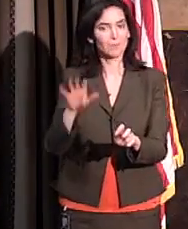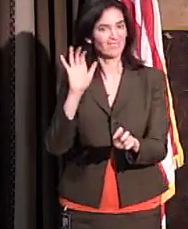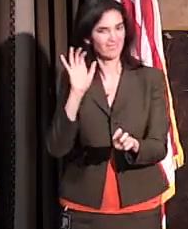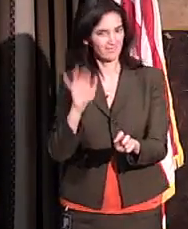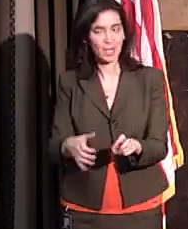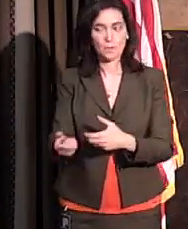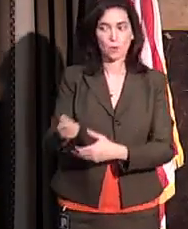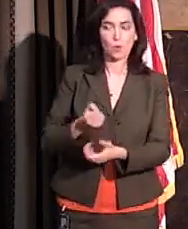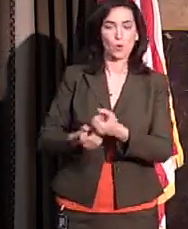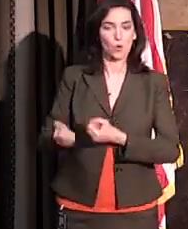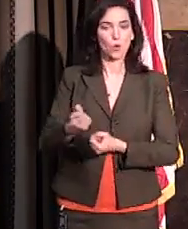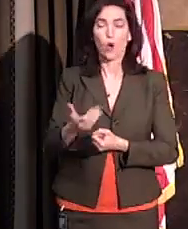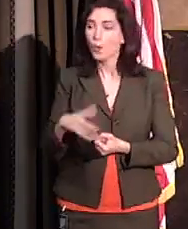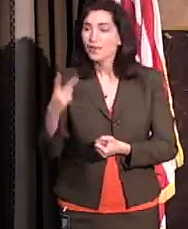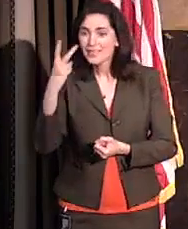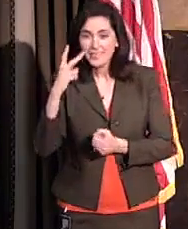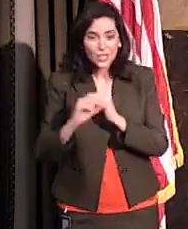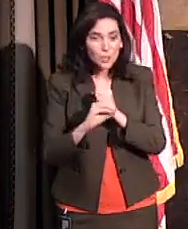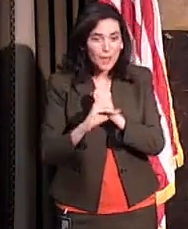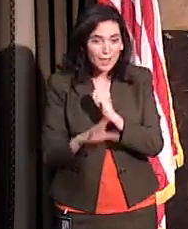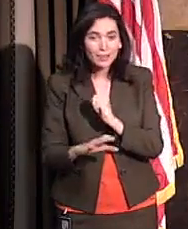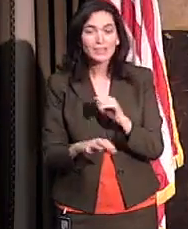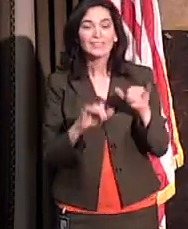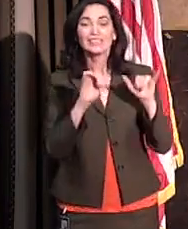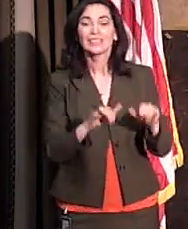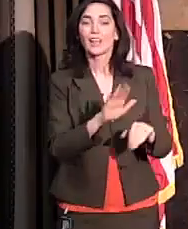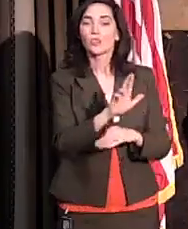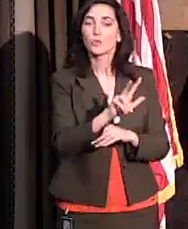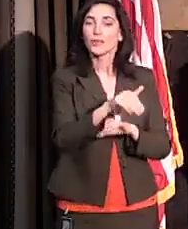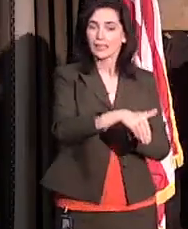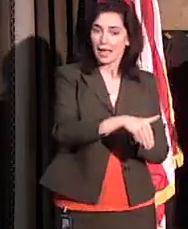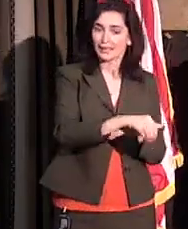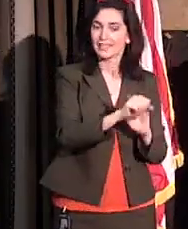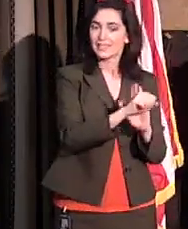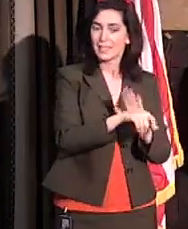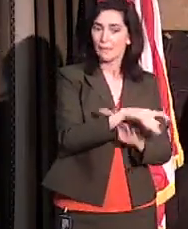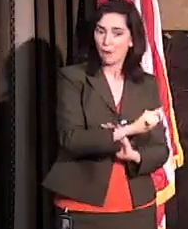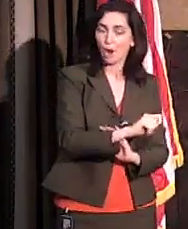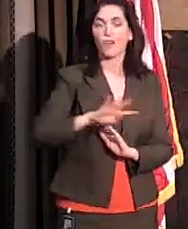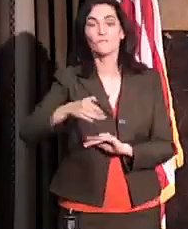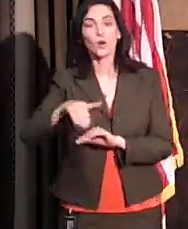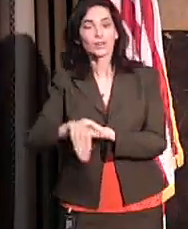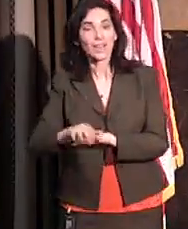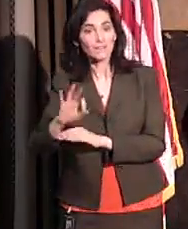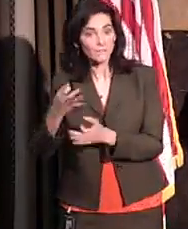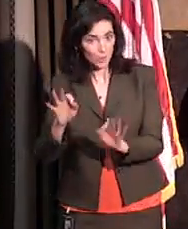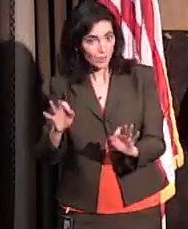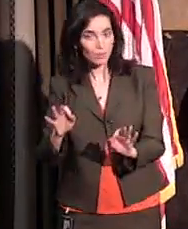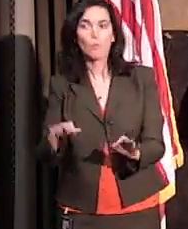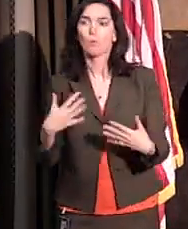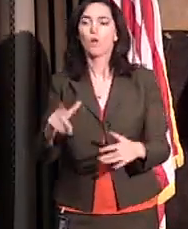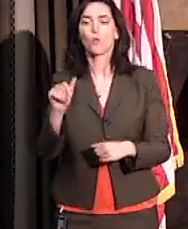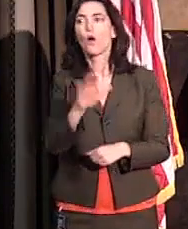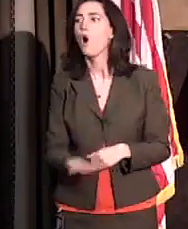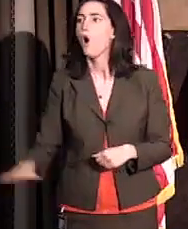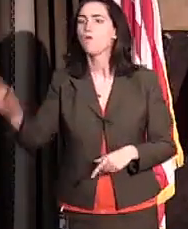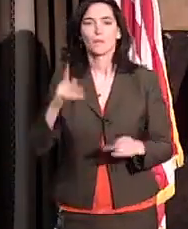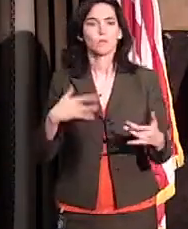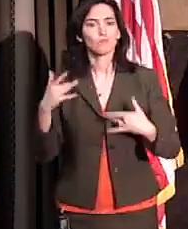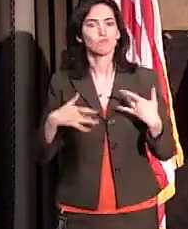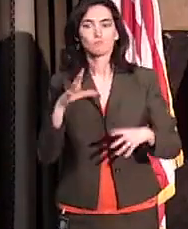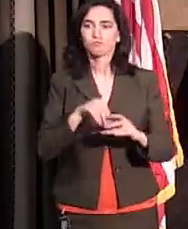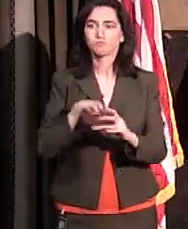If you've seen the commercials, stay 3 nights at a state park and get the 4th night free, wildly successful across Louisiana, and